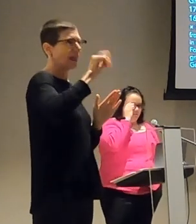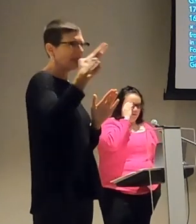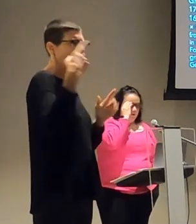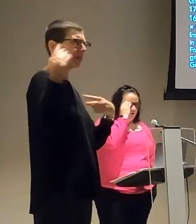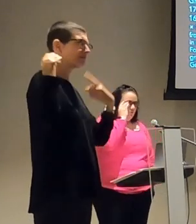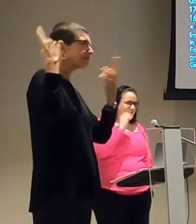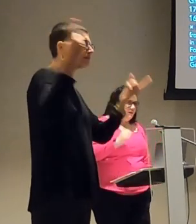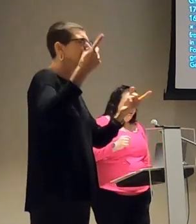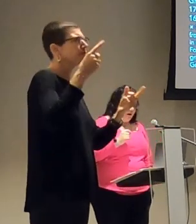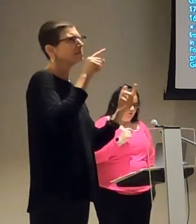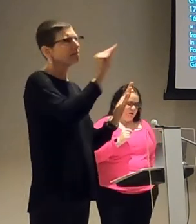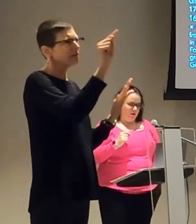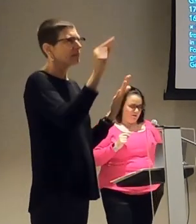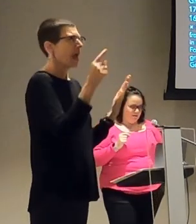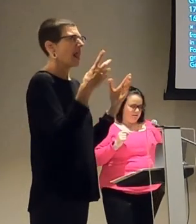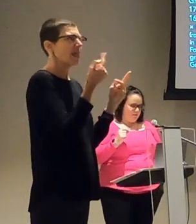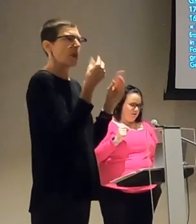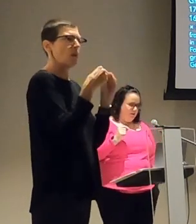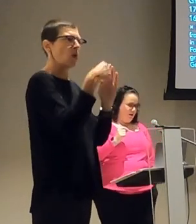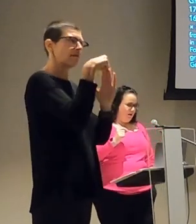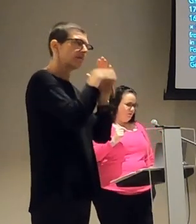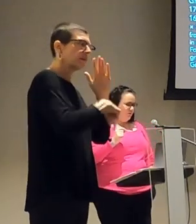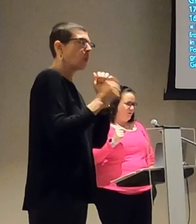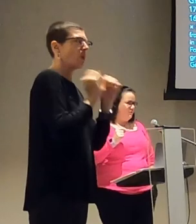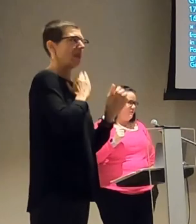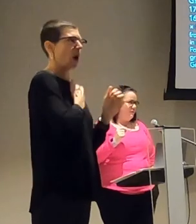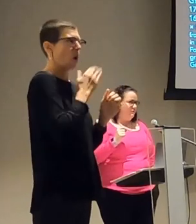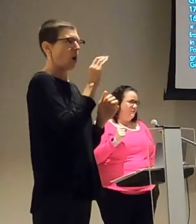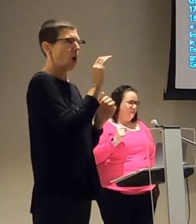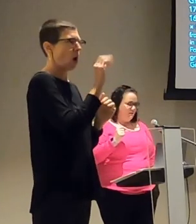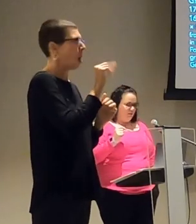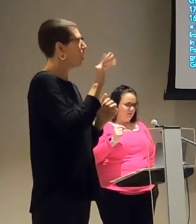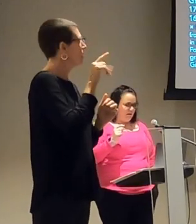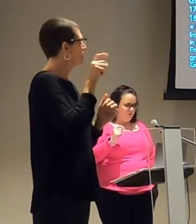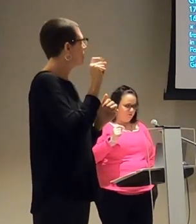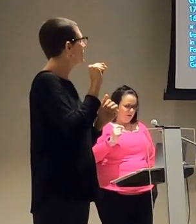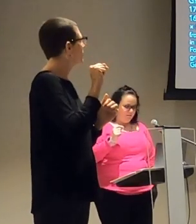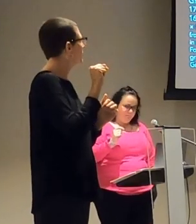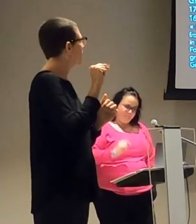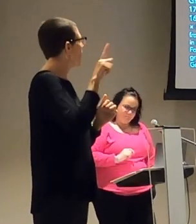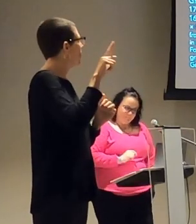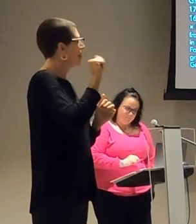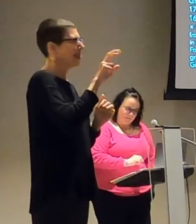in depth with our artist, Gregorio,